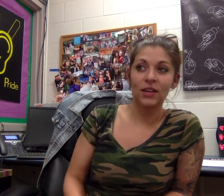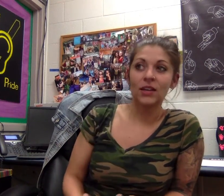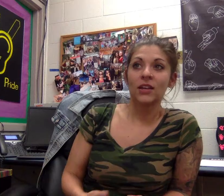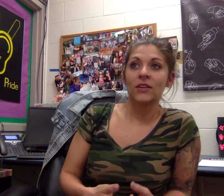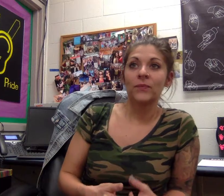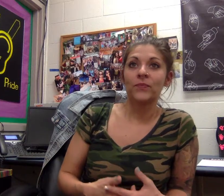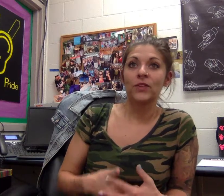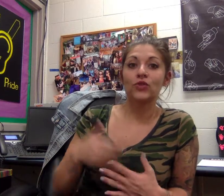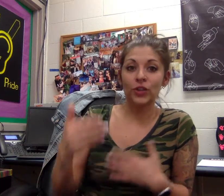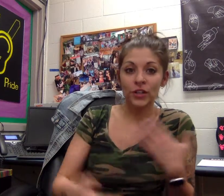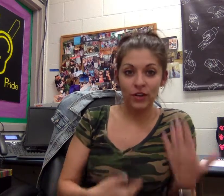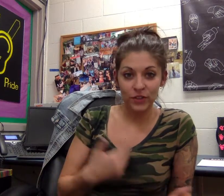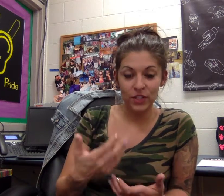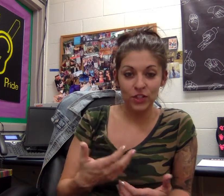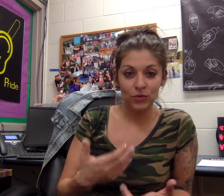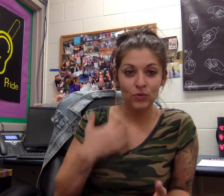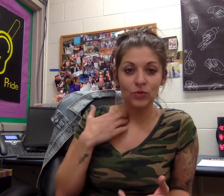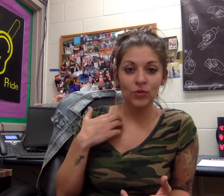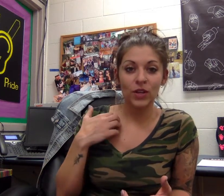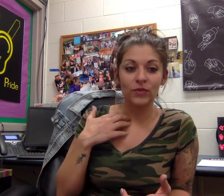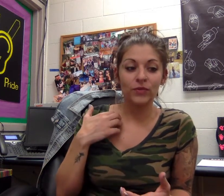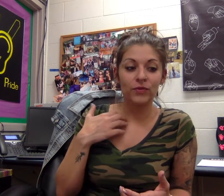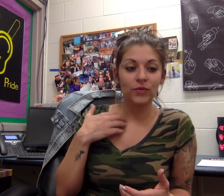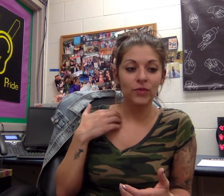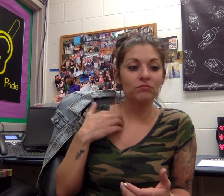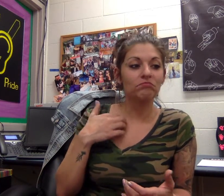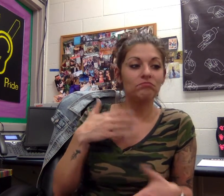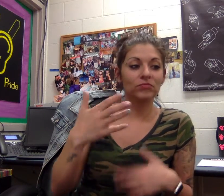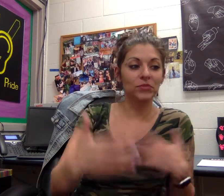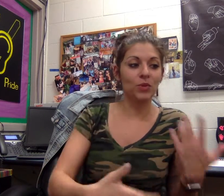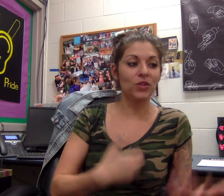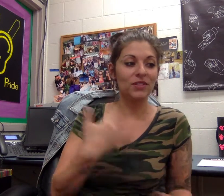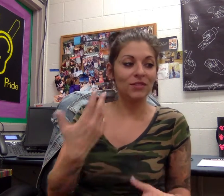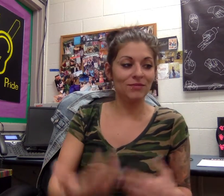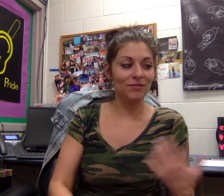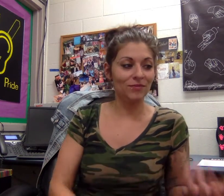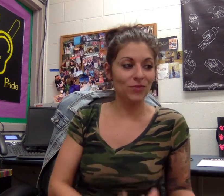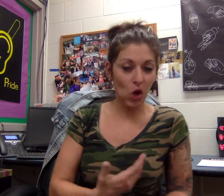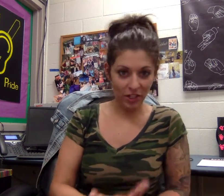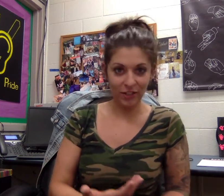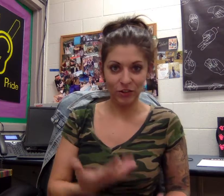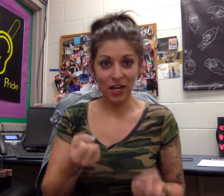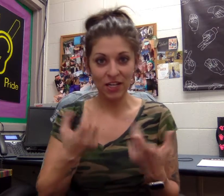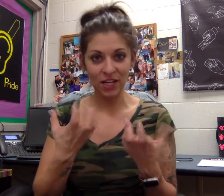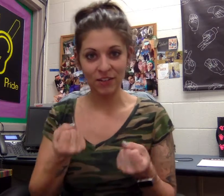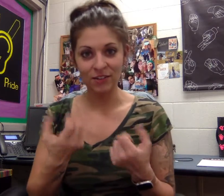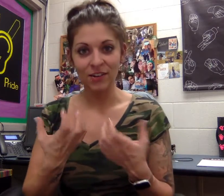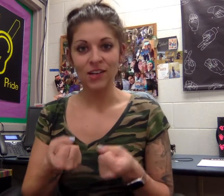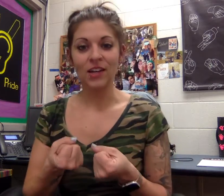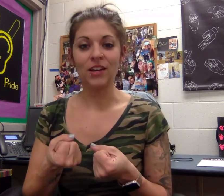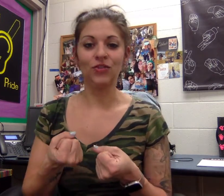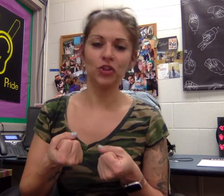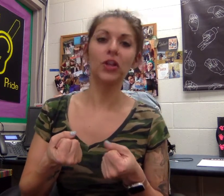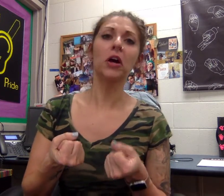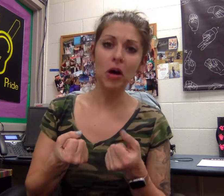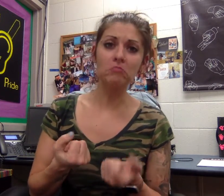during conversation if someone is talking or signing and you're like oh